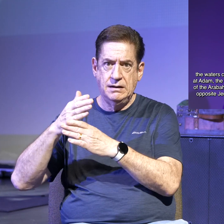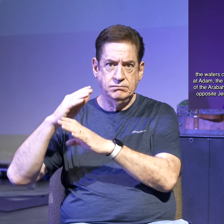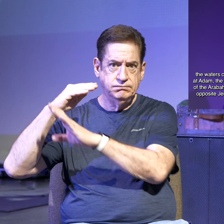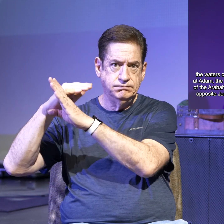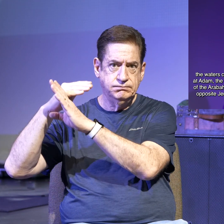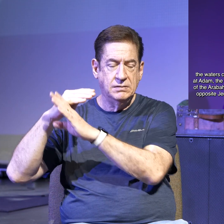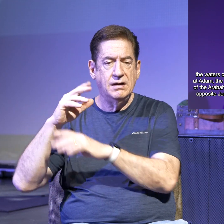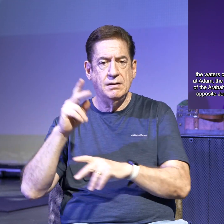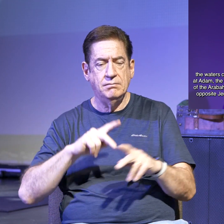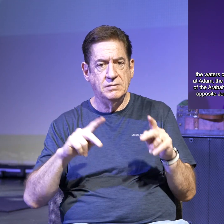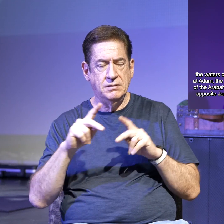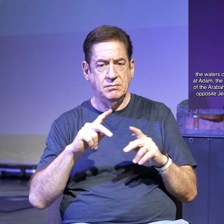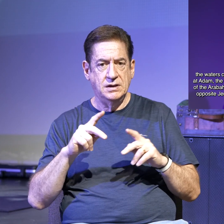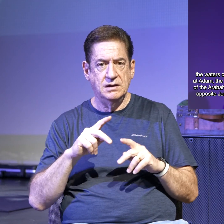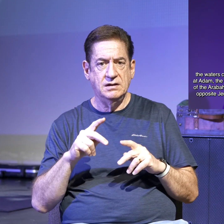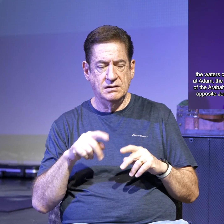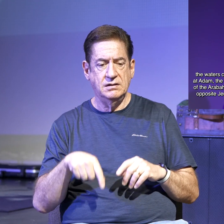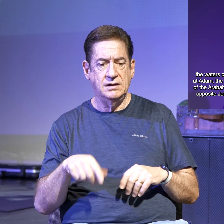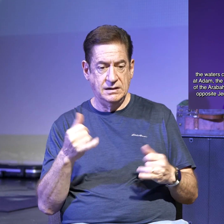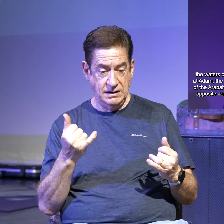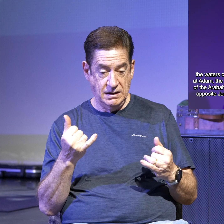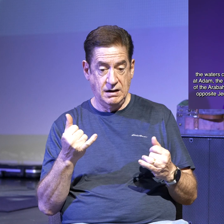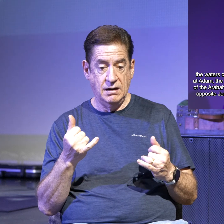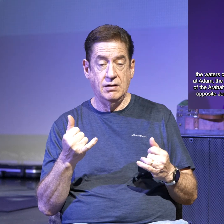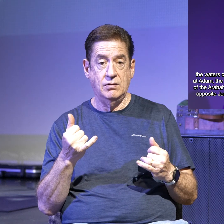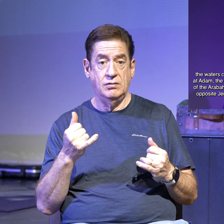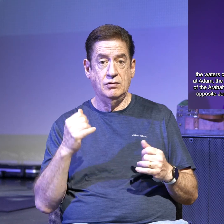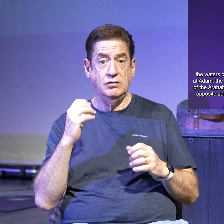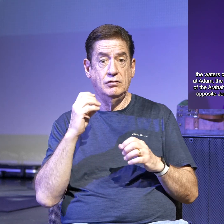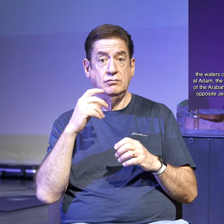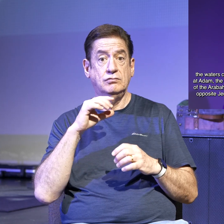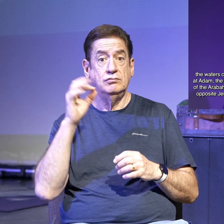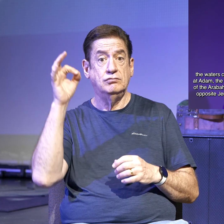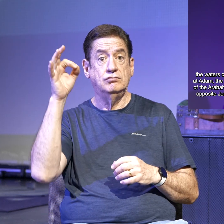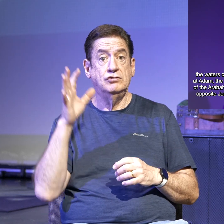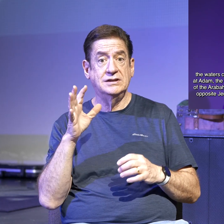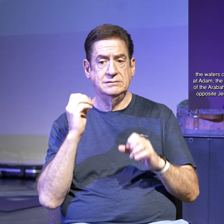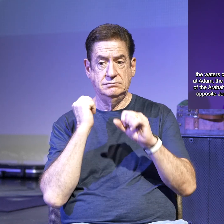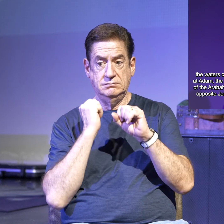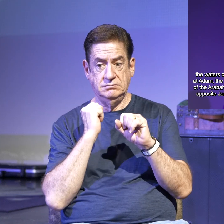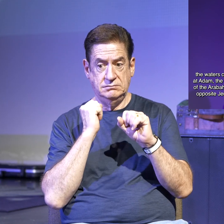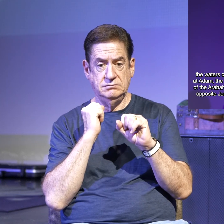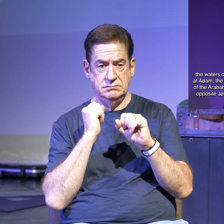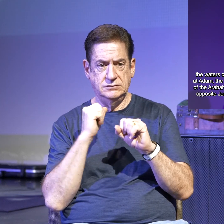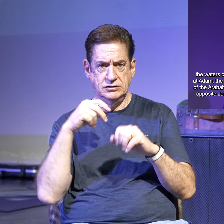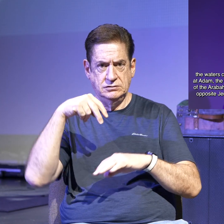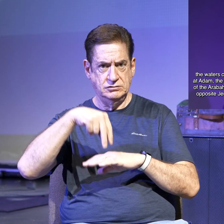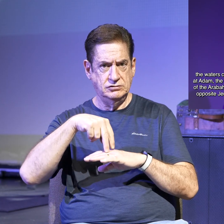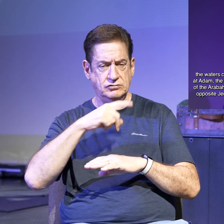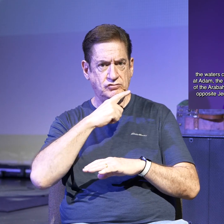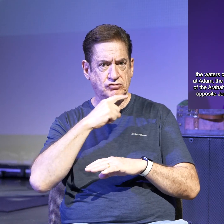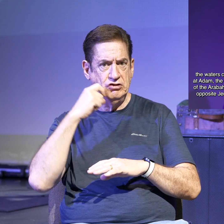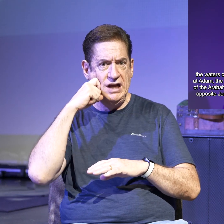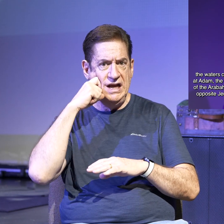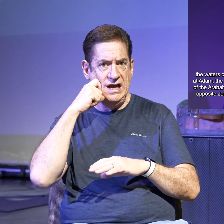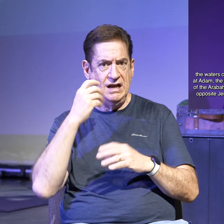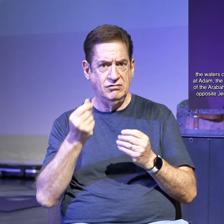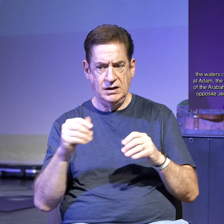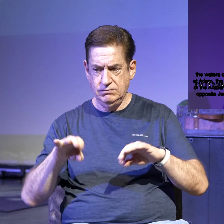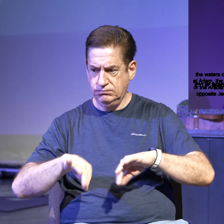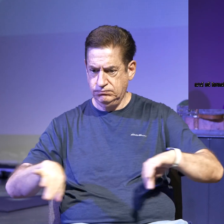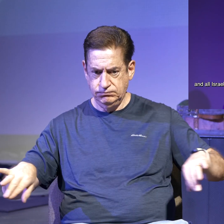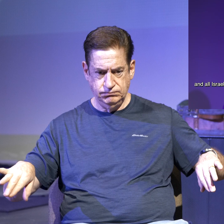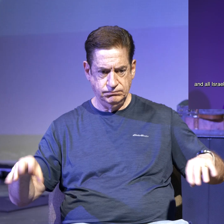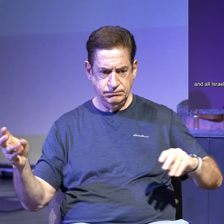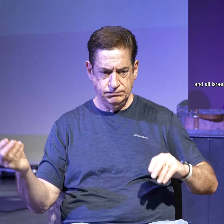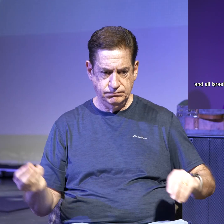over opposite Jericho. Now the priests bearing the Ark of the Covenant of the Lord stood firmly on dry ground in the midst of the Jordan,